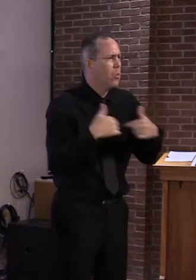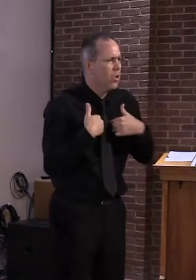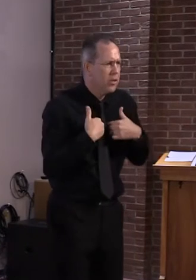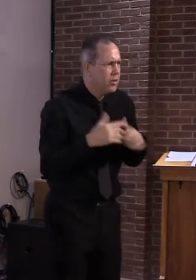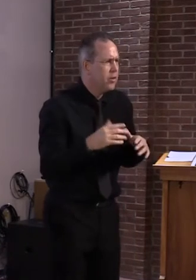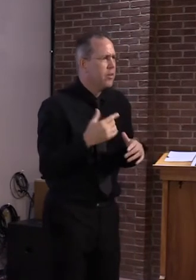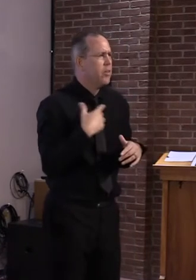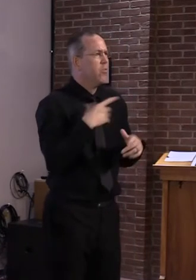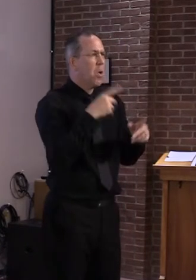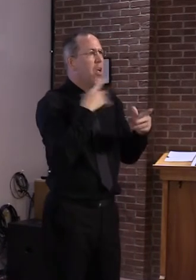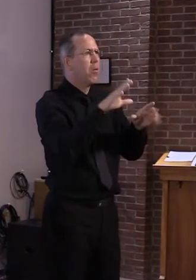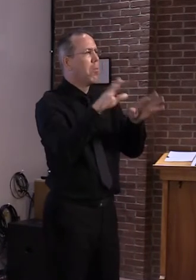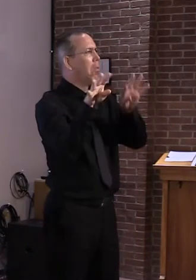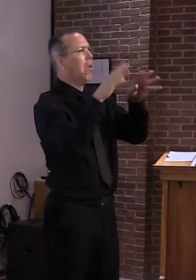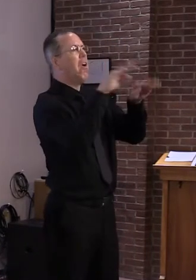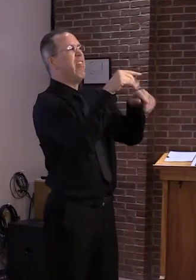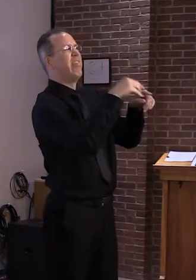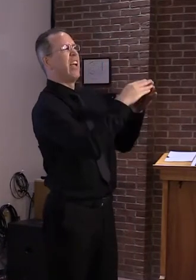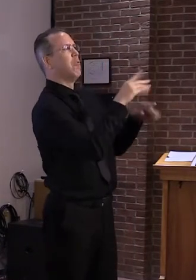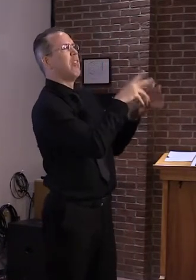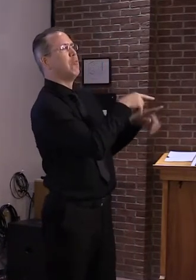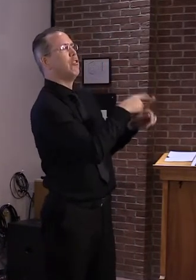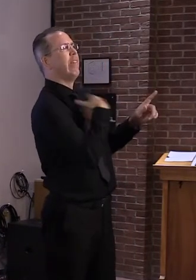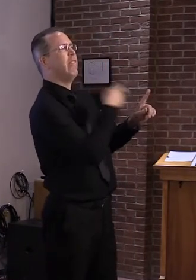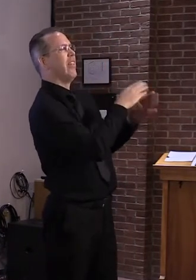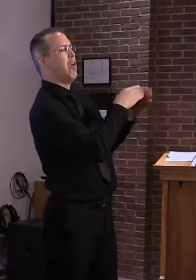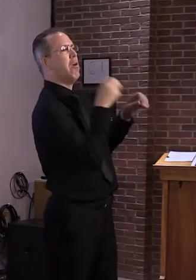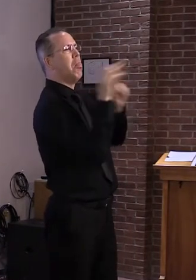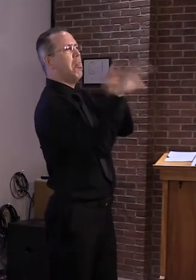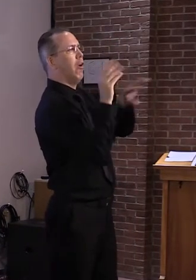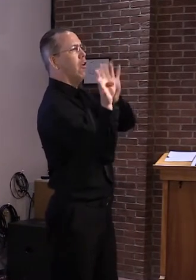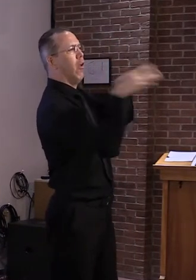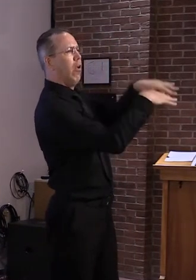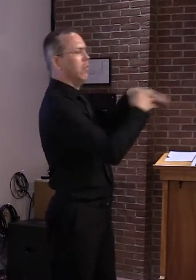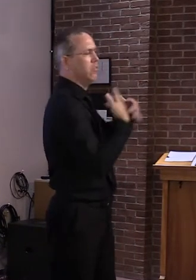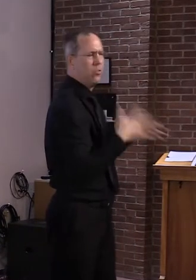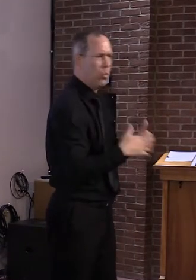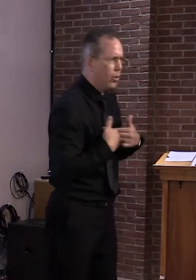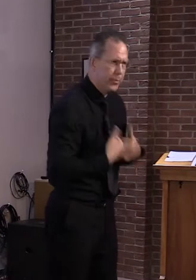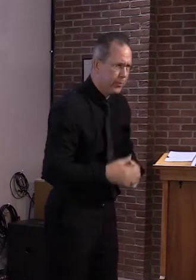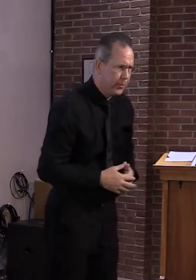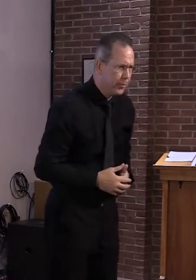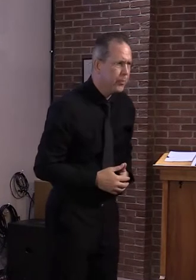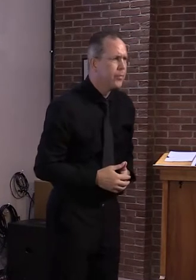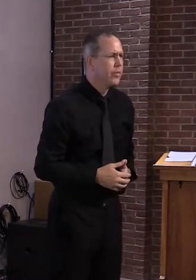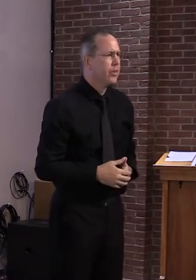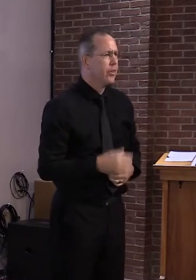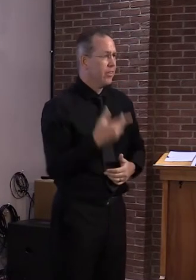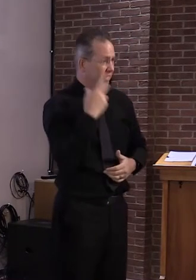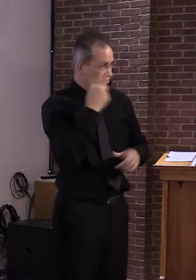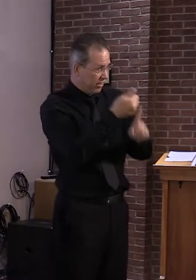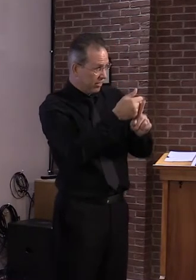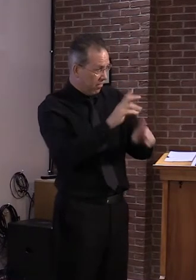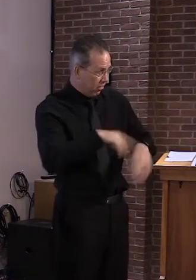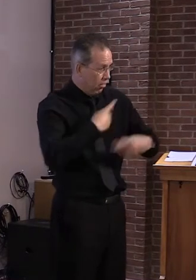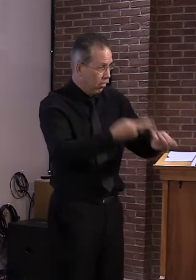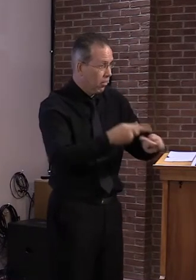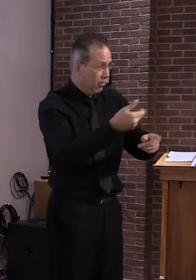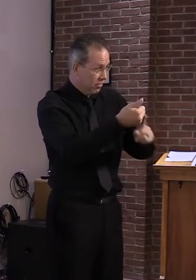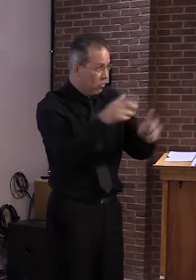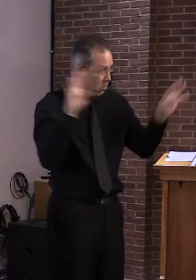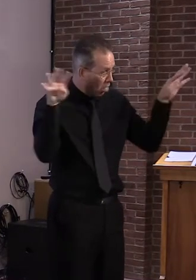be exposed in these particular cases? And in this case, the likelihood